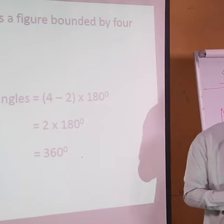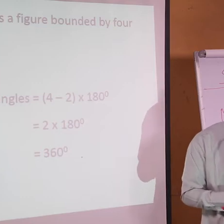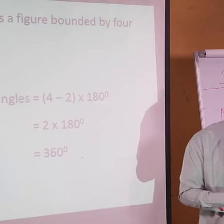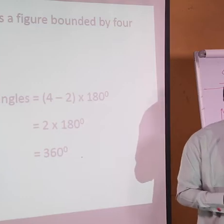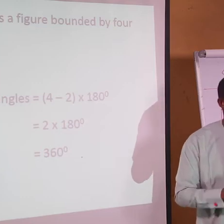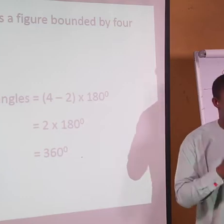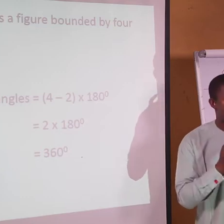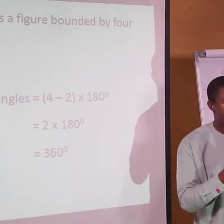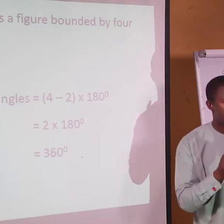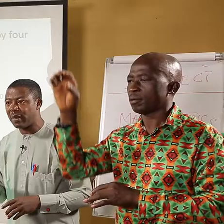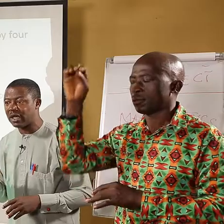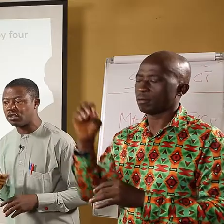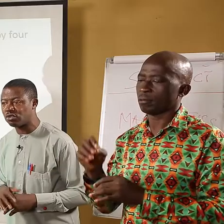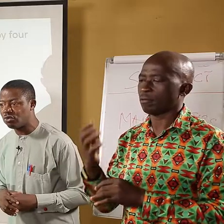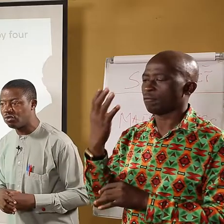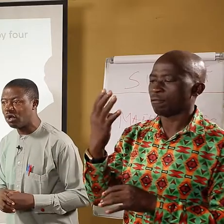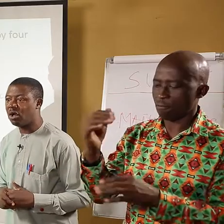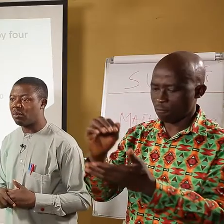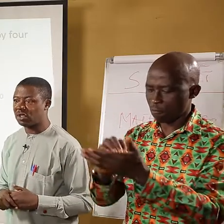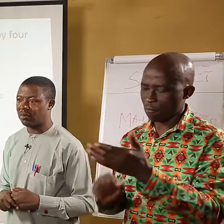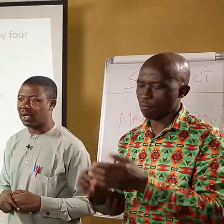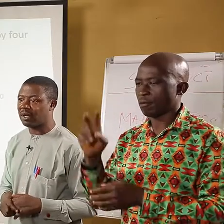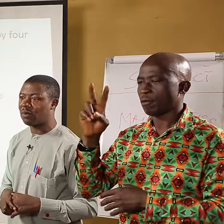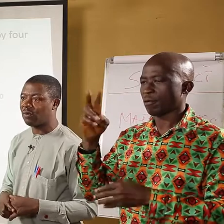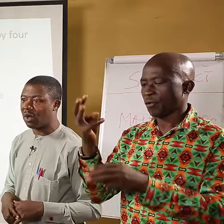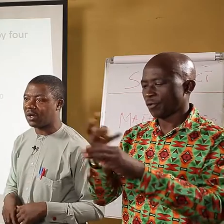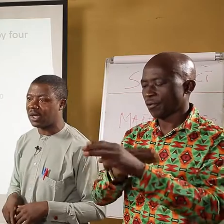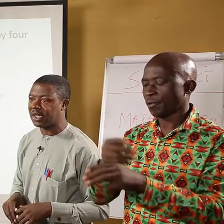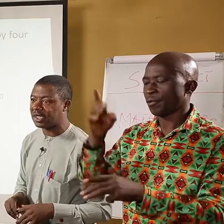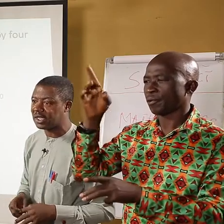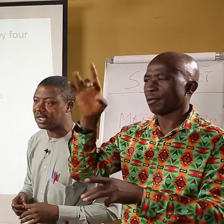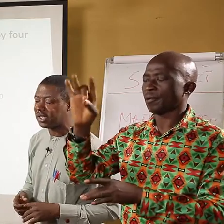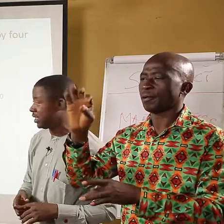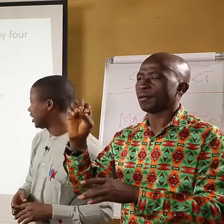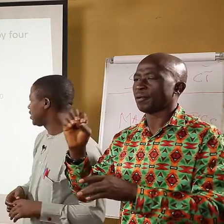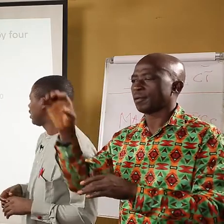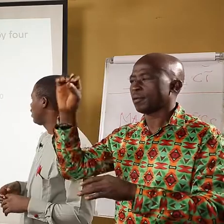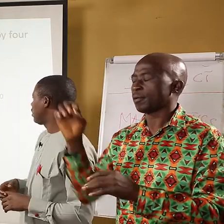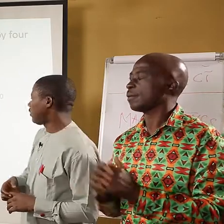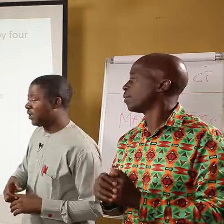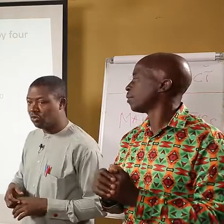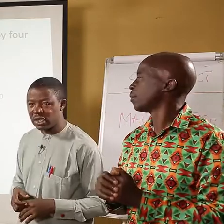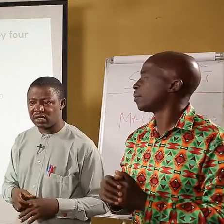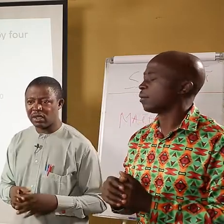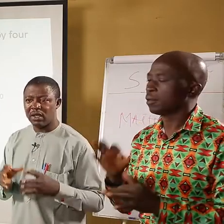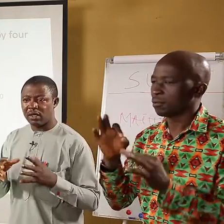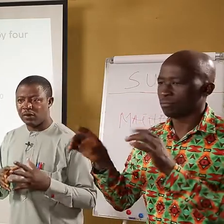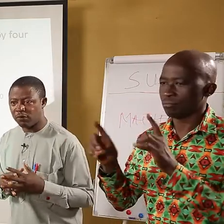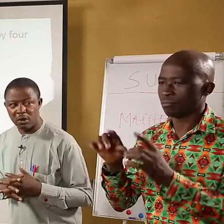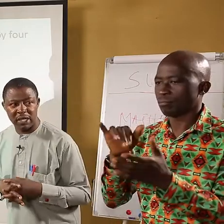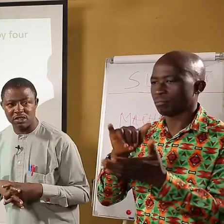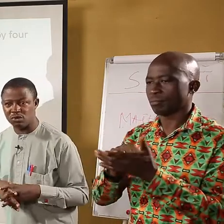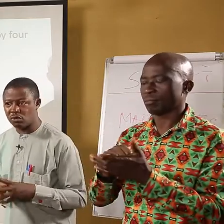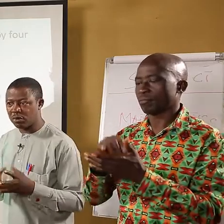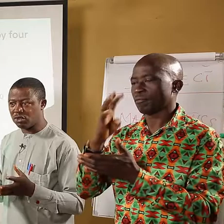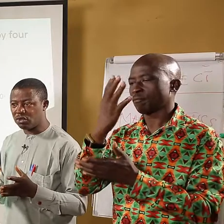180 degrees. 4 minus 2 multiplying 180 degrees. If we do that,